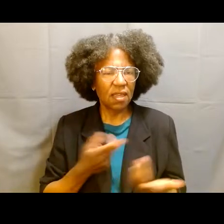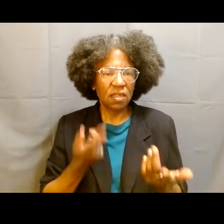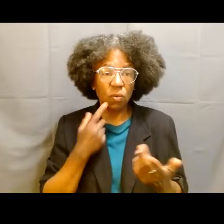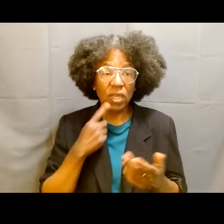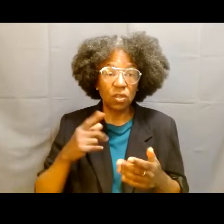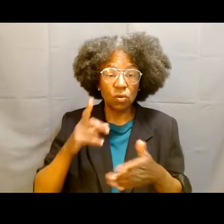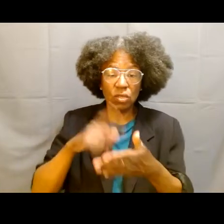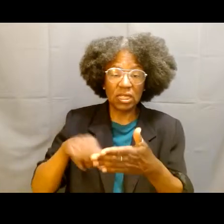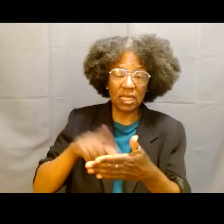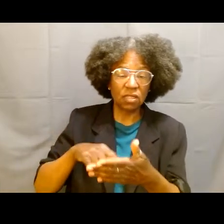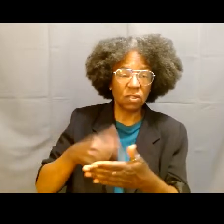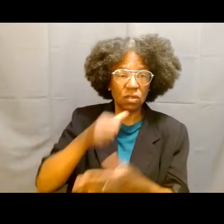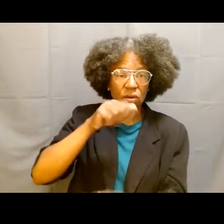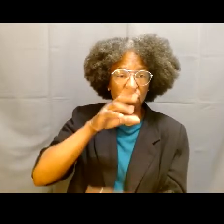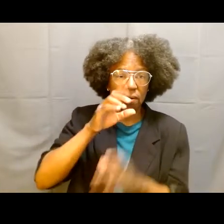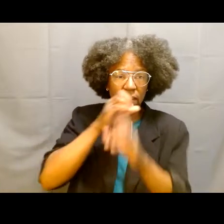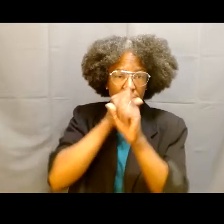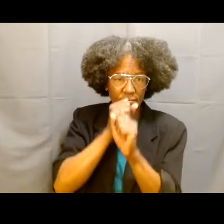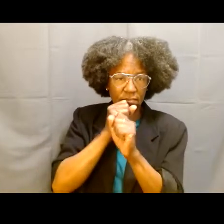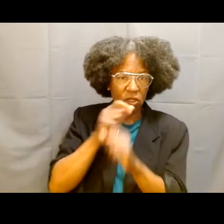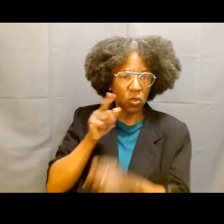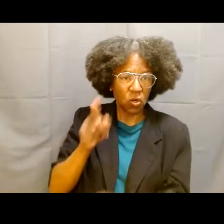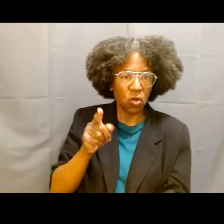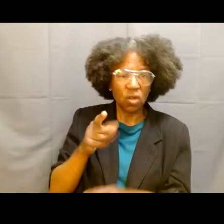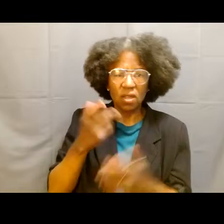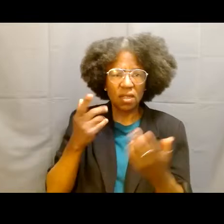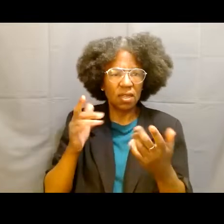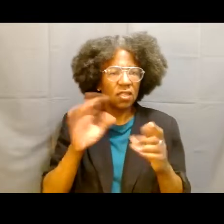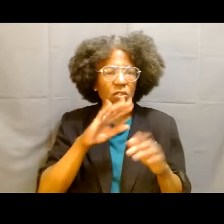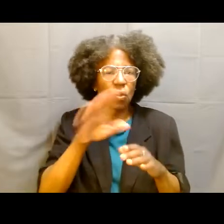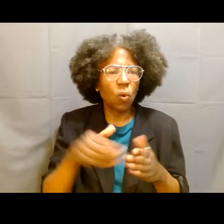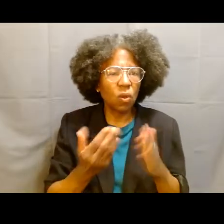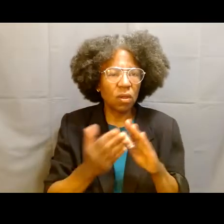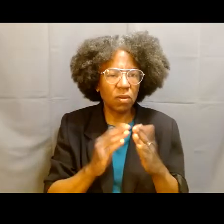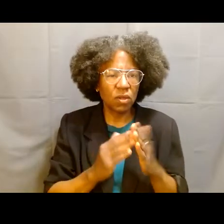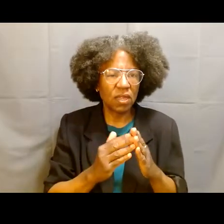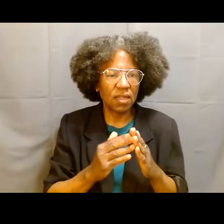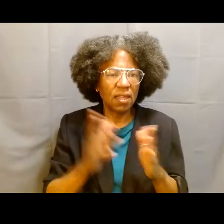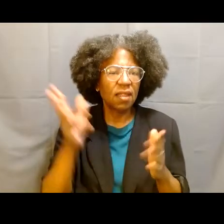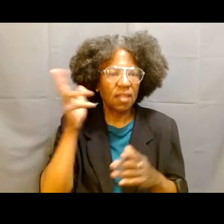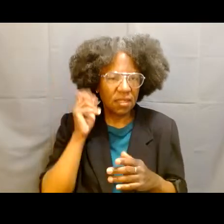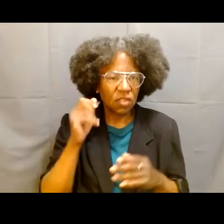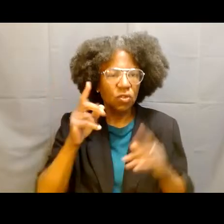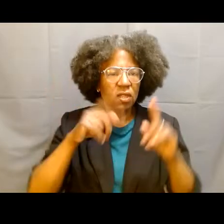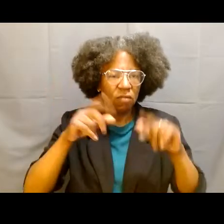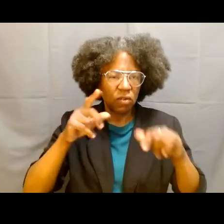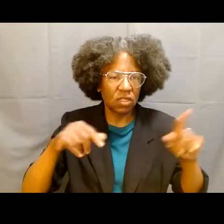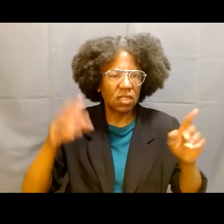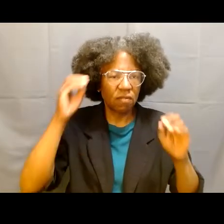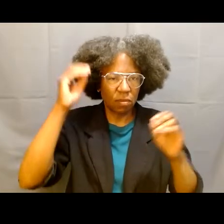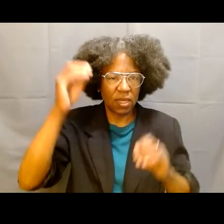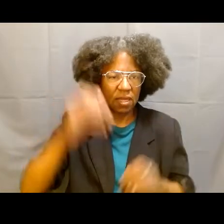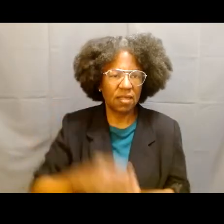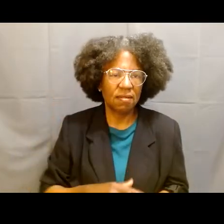our hopes. Listen to diversity of opinion. Thank you. Thank you.